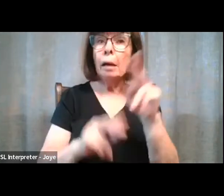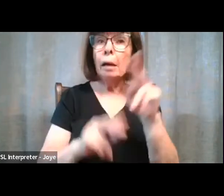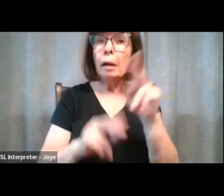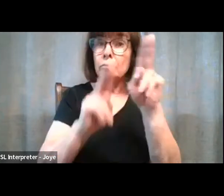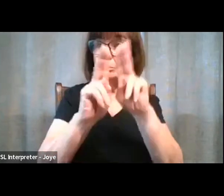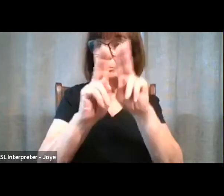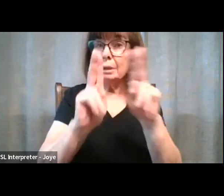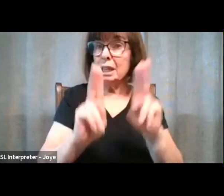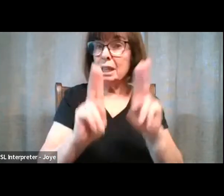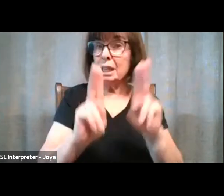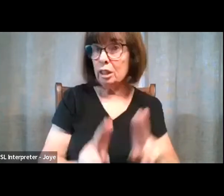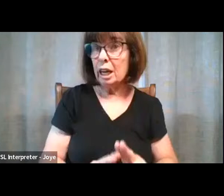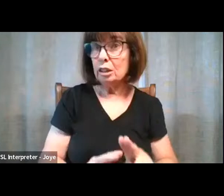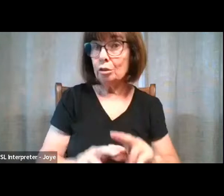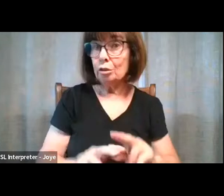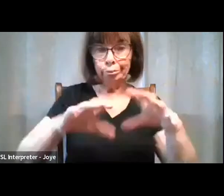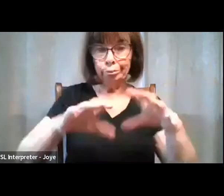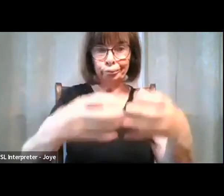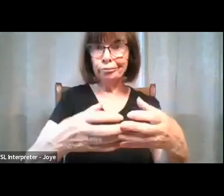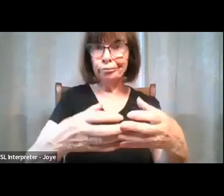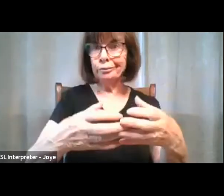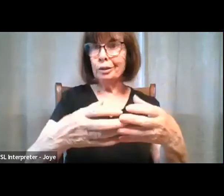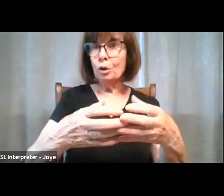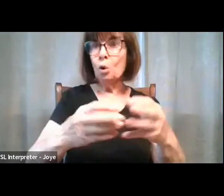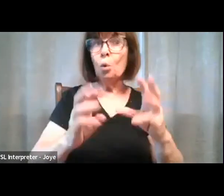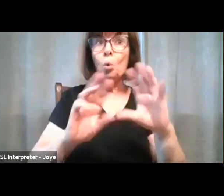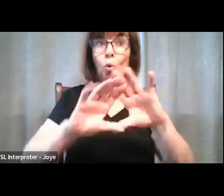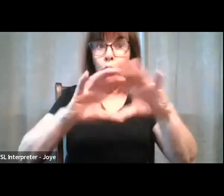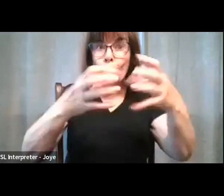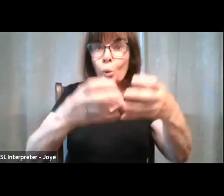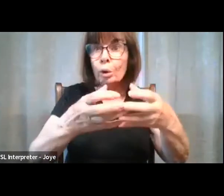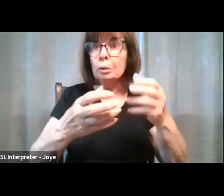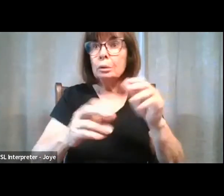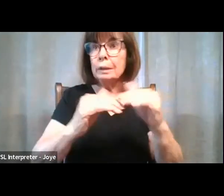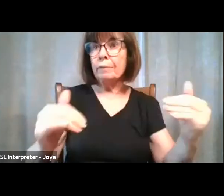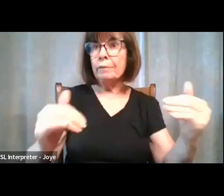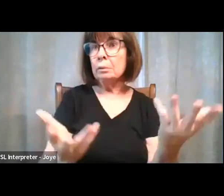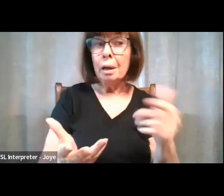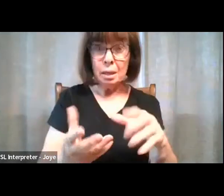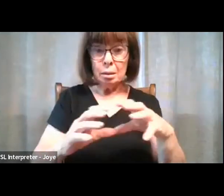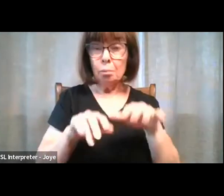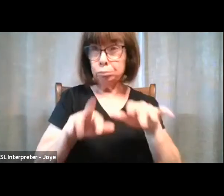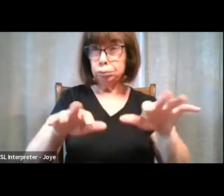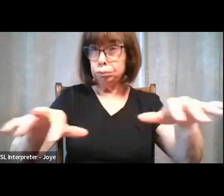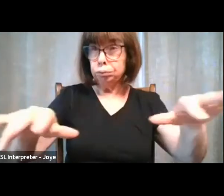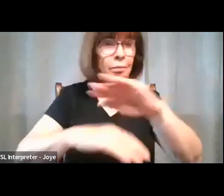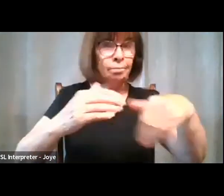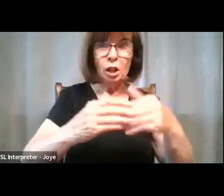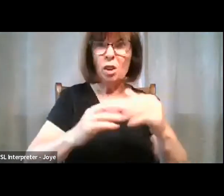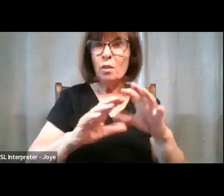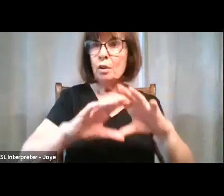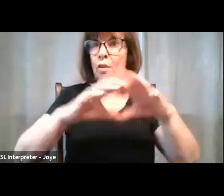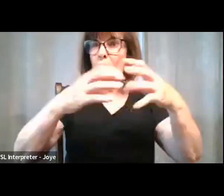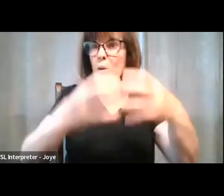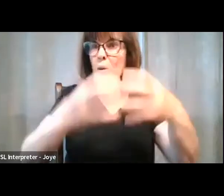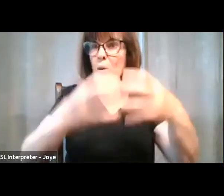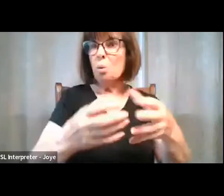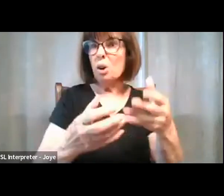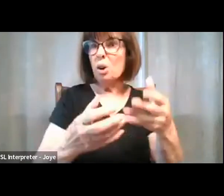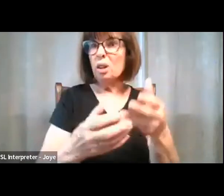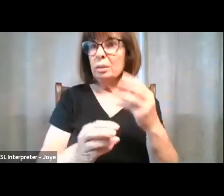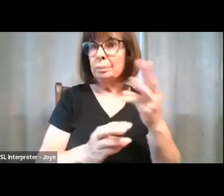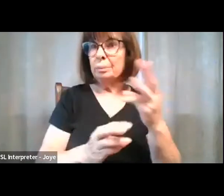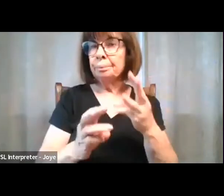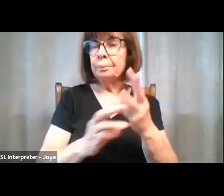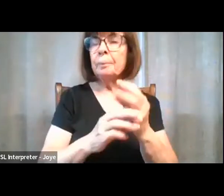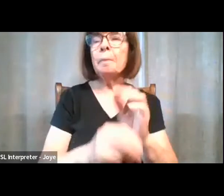global outbreak. And so those types of testing is also being tracked as well